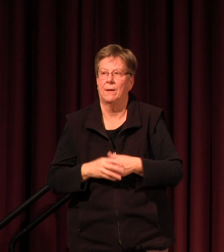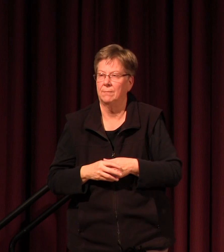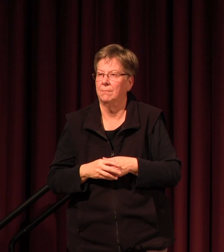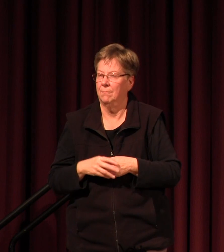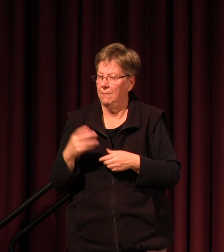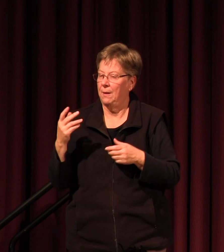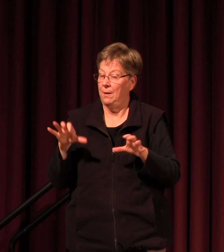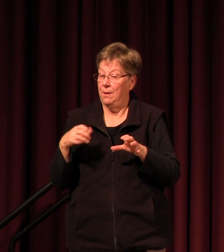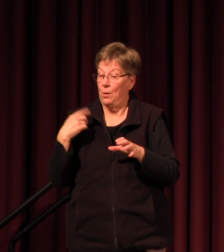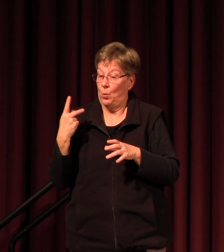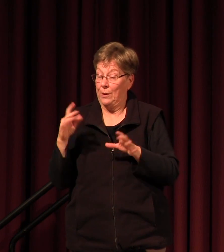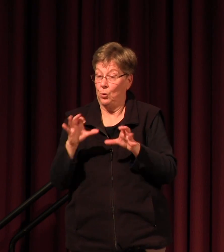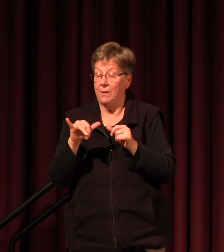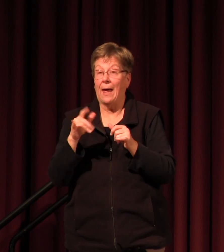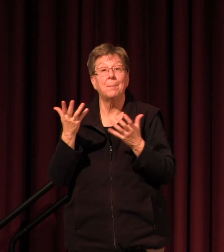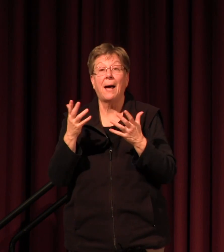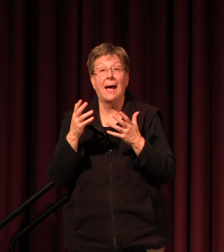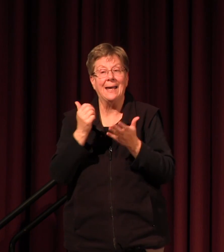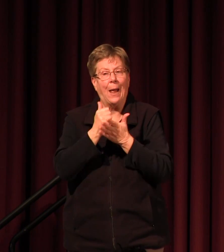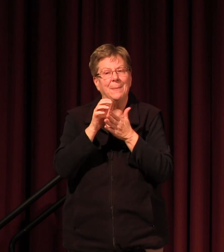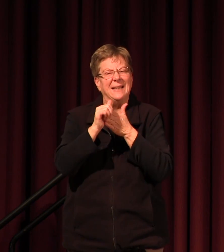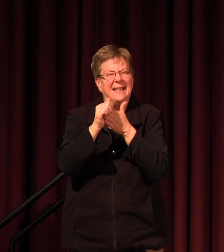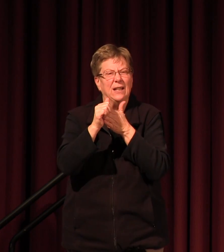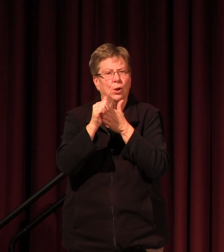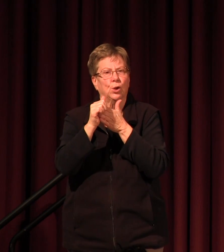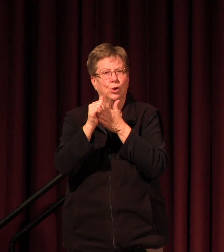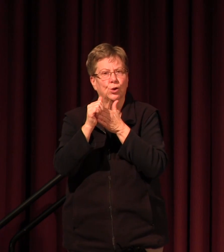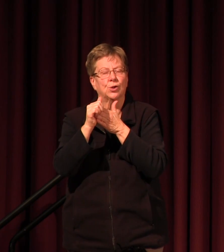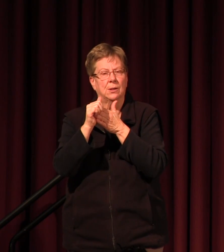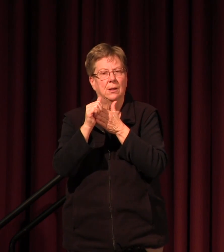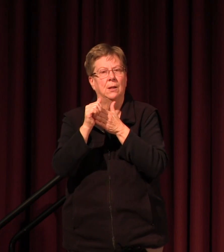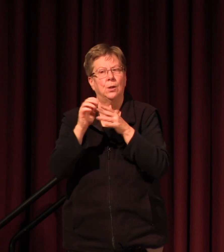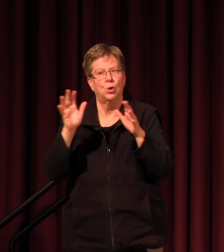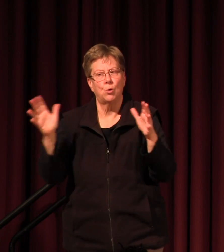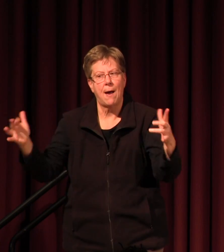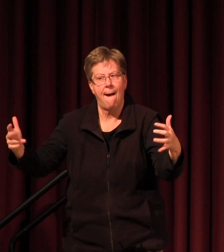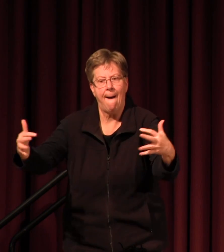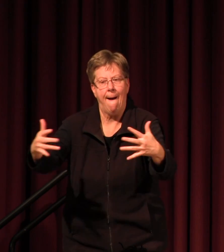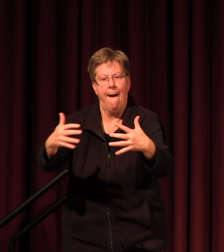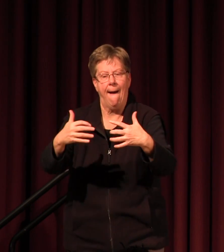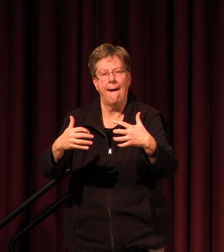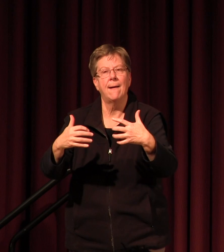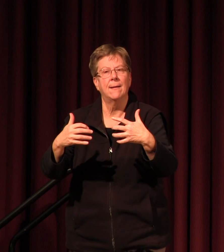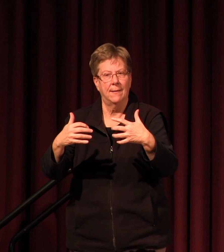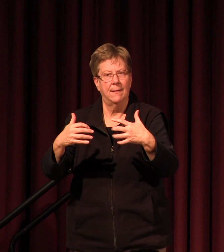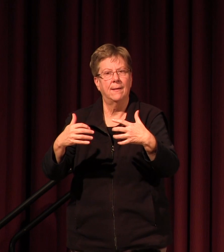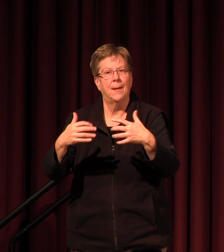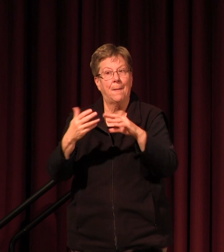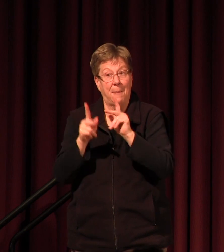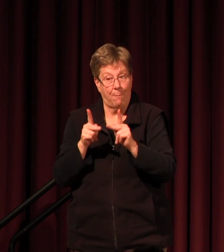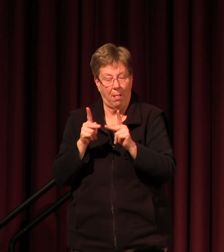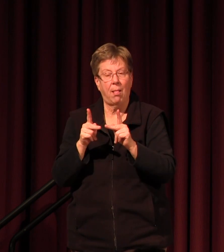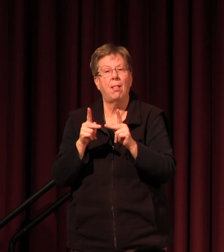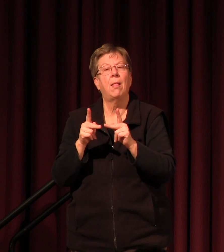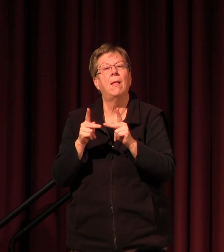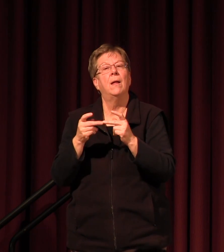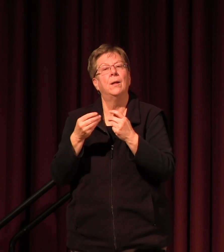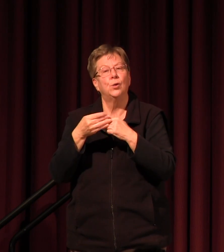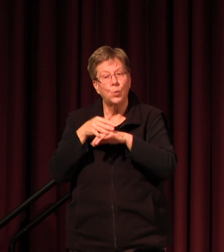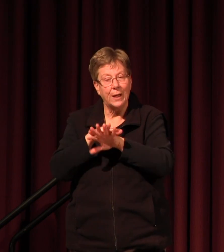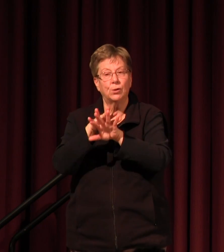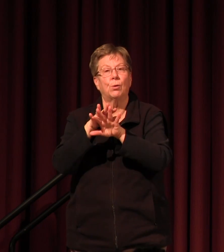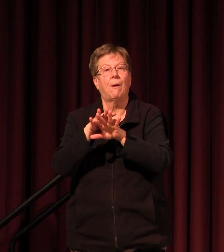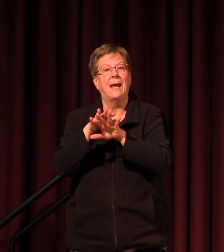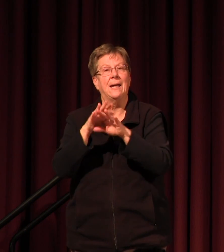We mainly do that by helping leaders, equipping leaders to mobilize their organizations and their communities to integrate equity into